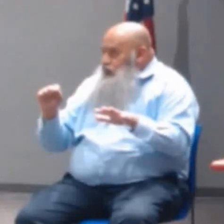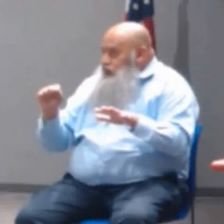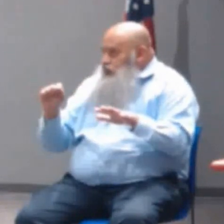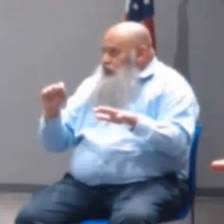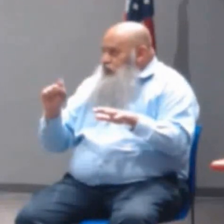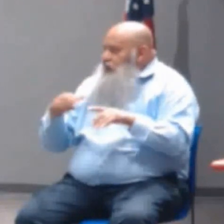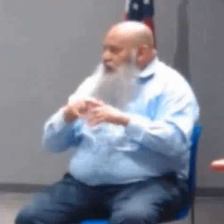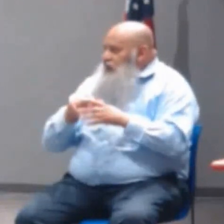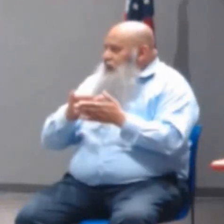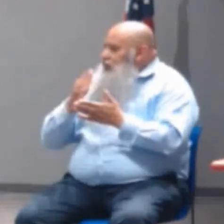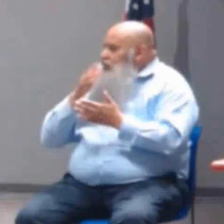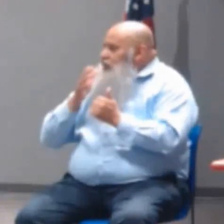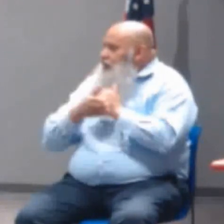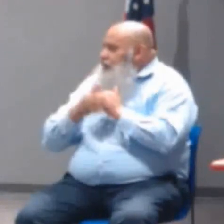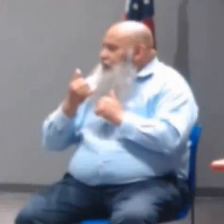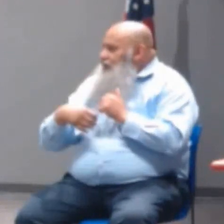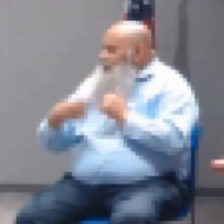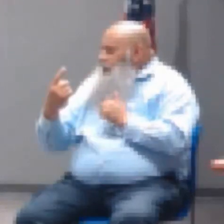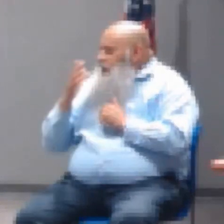then that's going to help everybody.